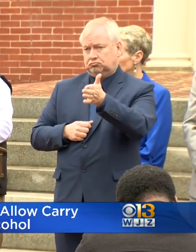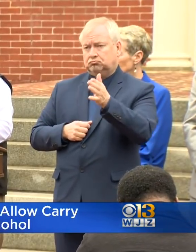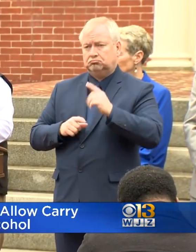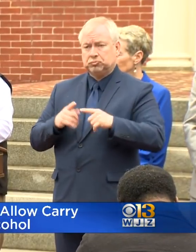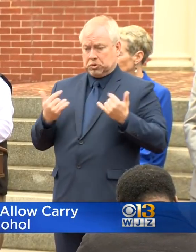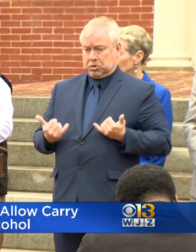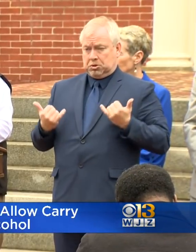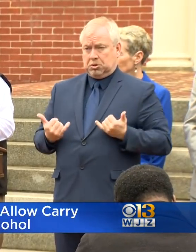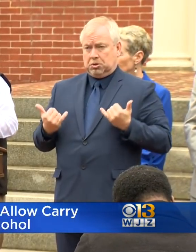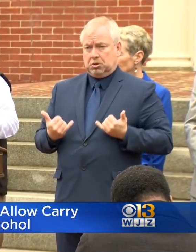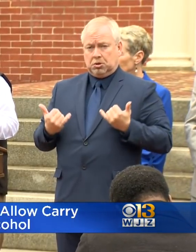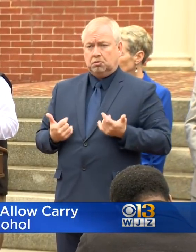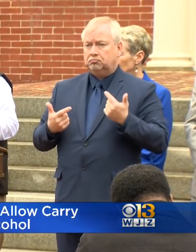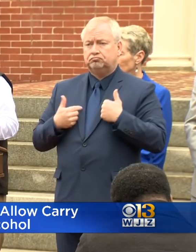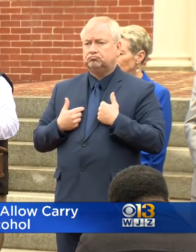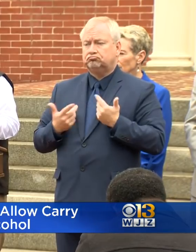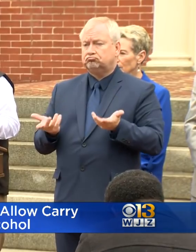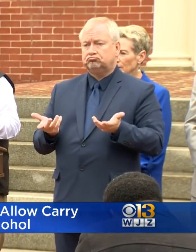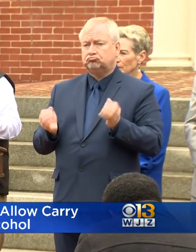But we're now asking